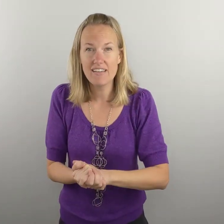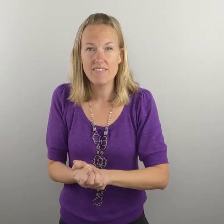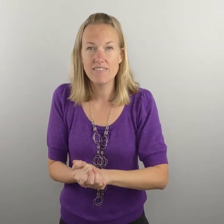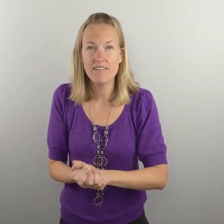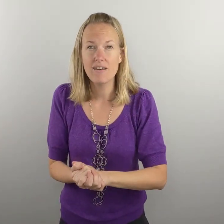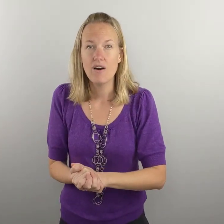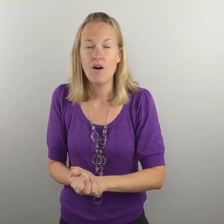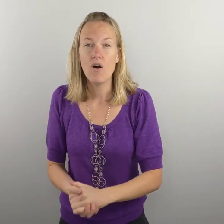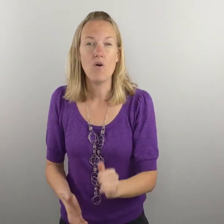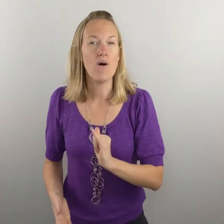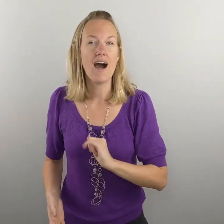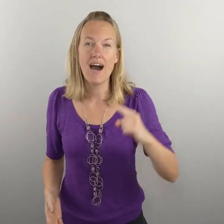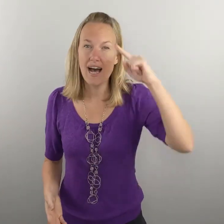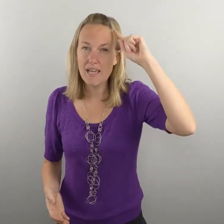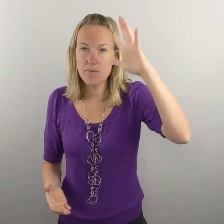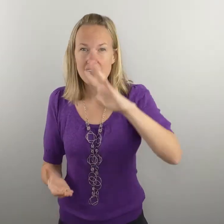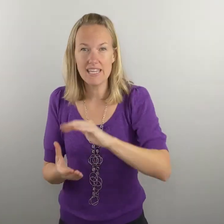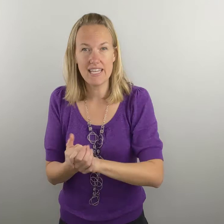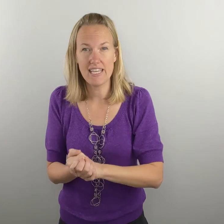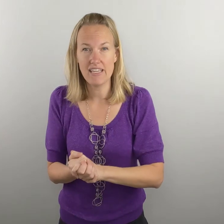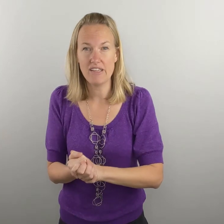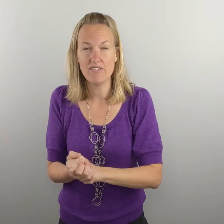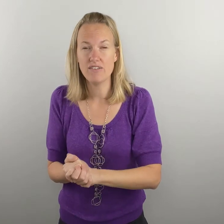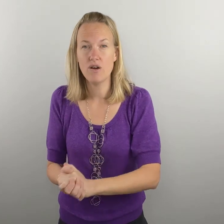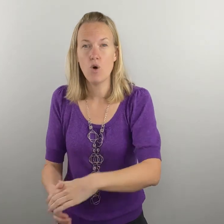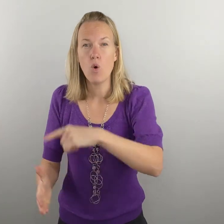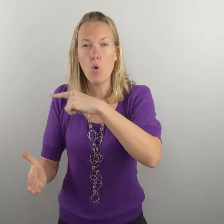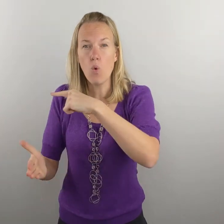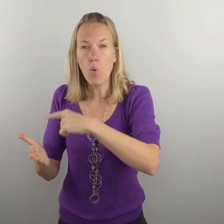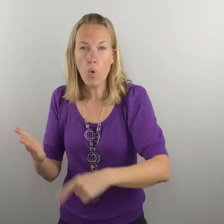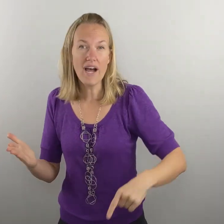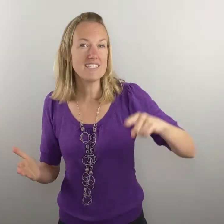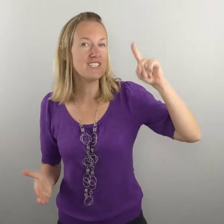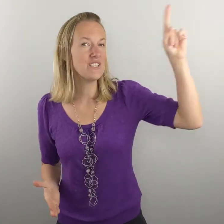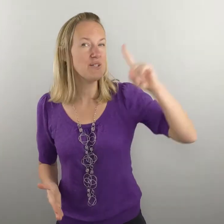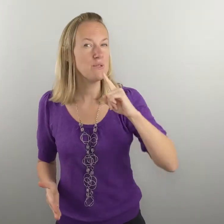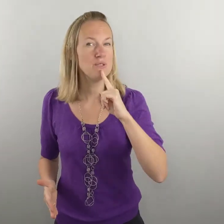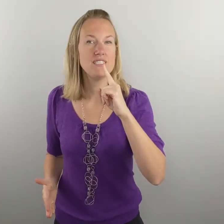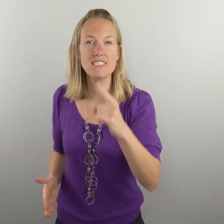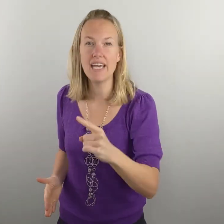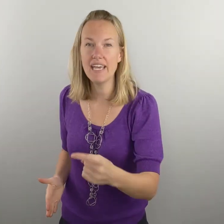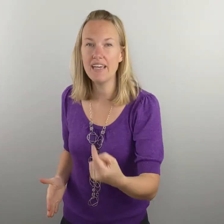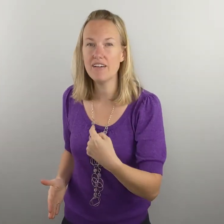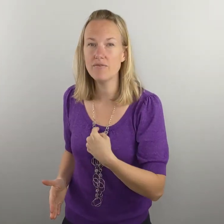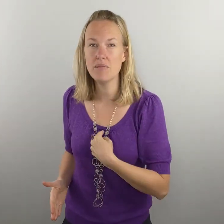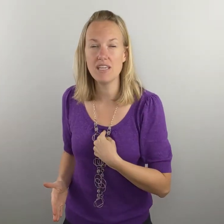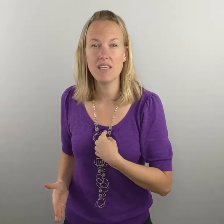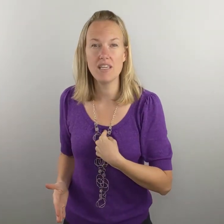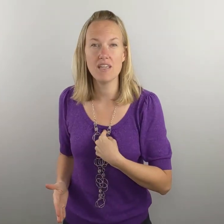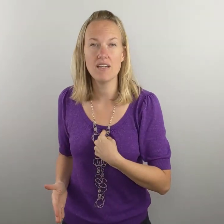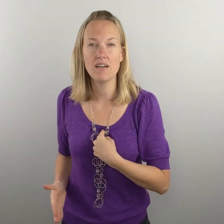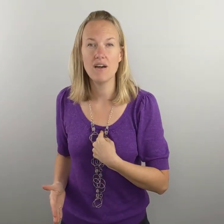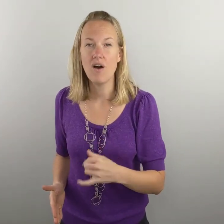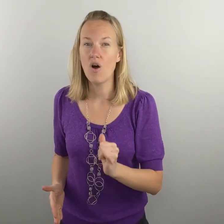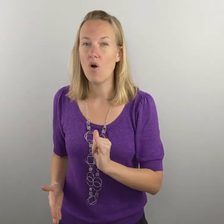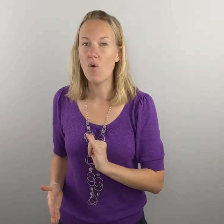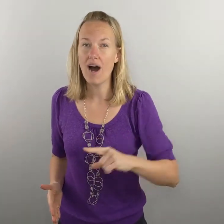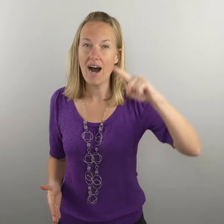believe. Oh, I believe what you say of me. Oh,